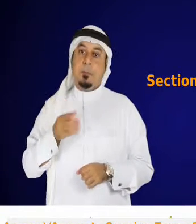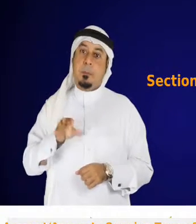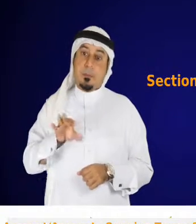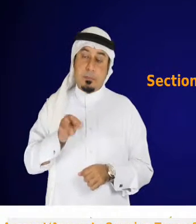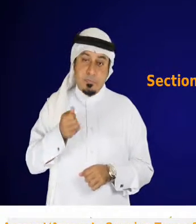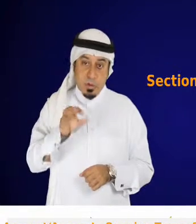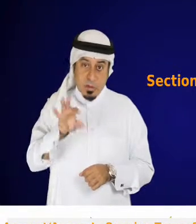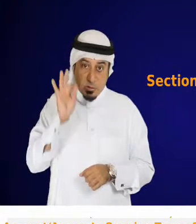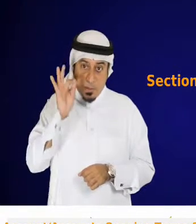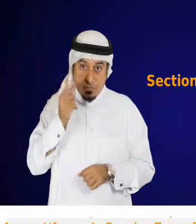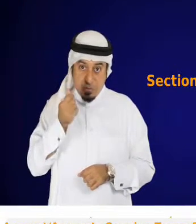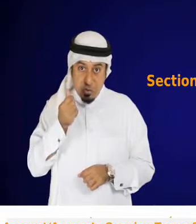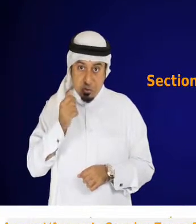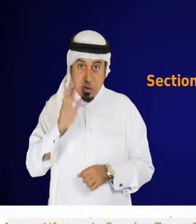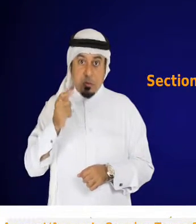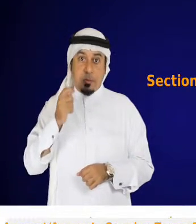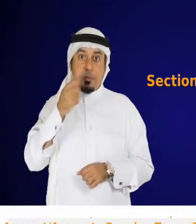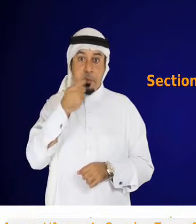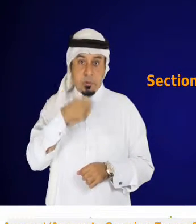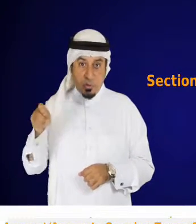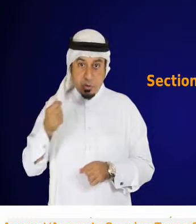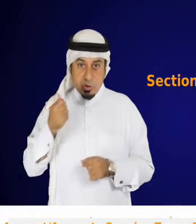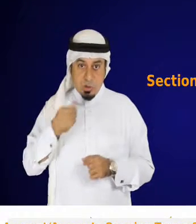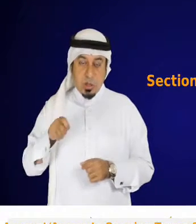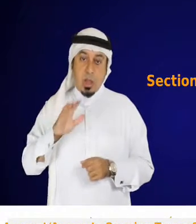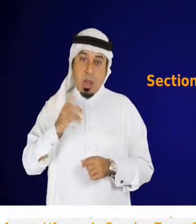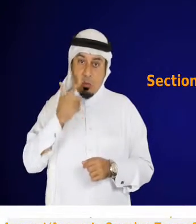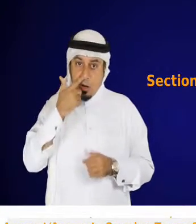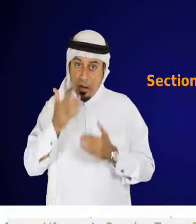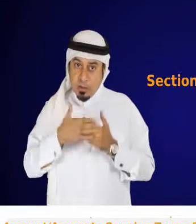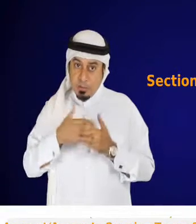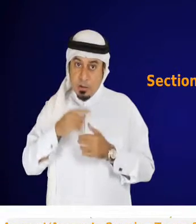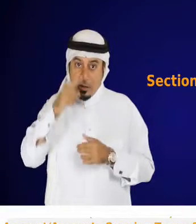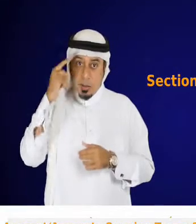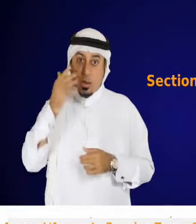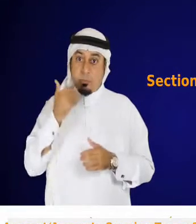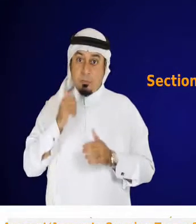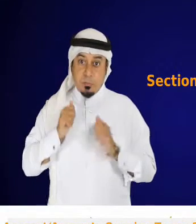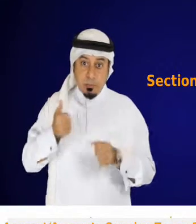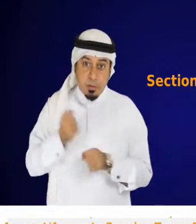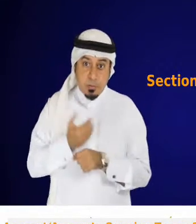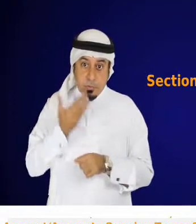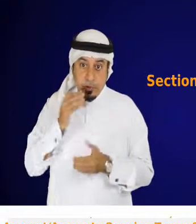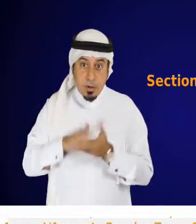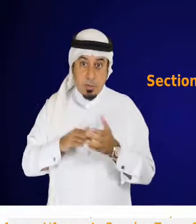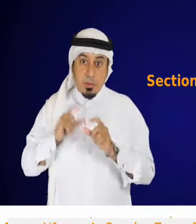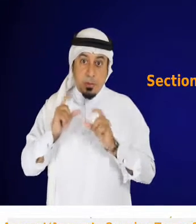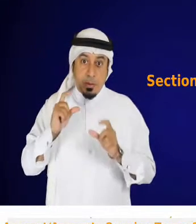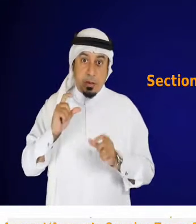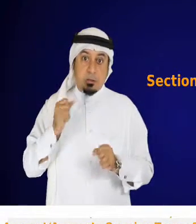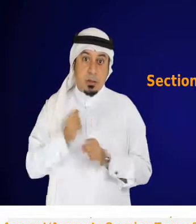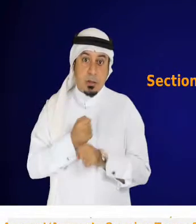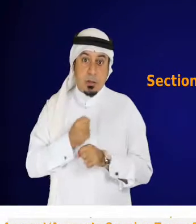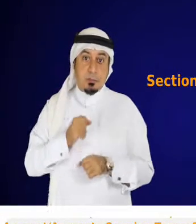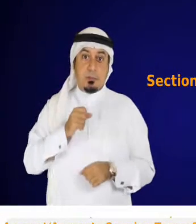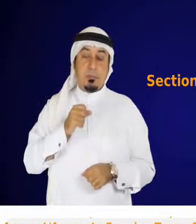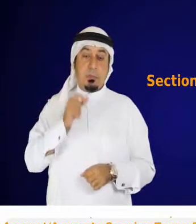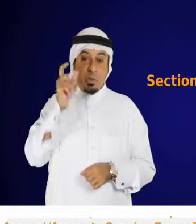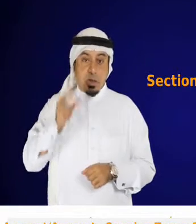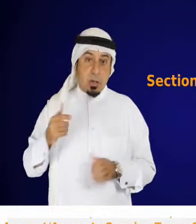services, and the customer failed to report the incident to the bank as soon as he received an SMS intimation message for debiting the value